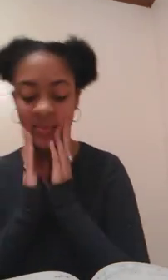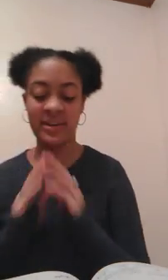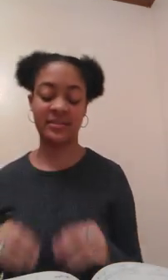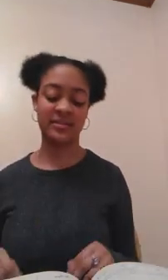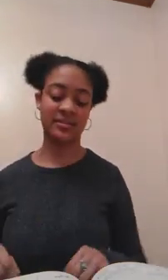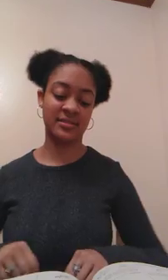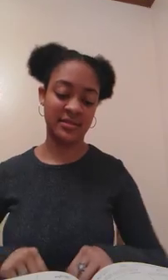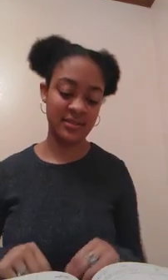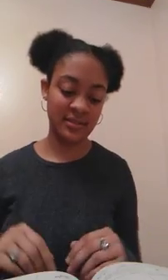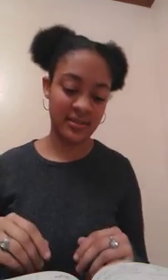bad at this.